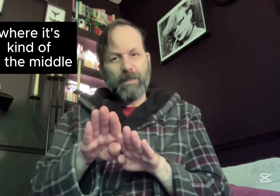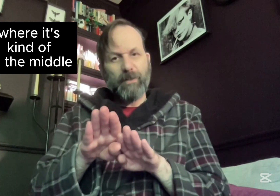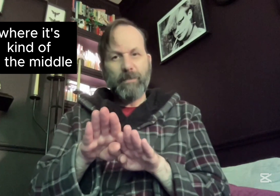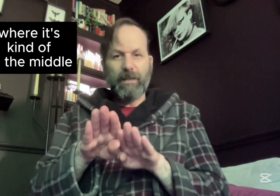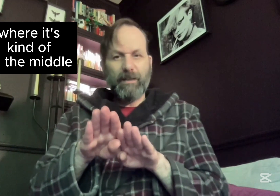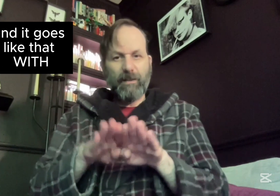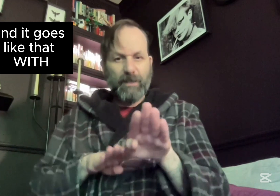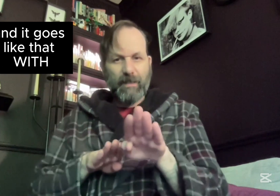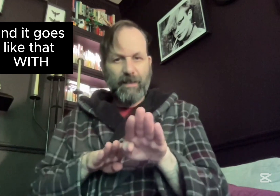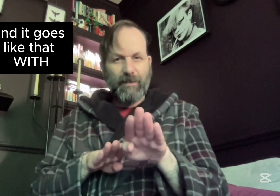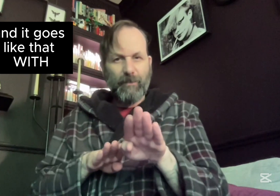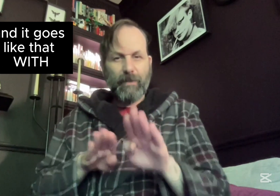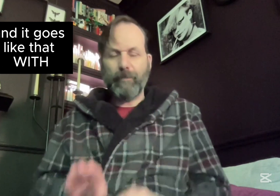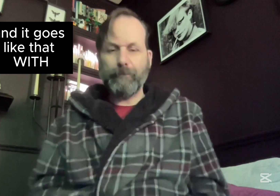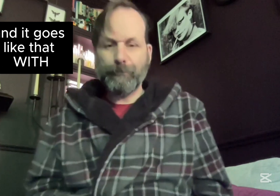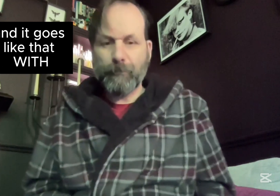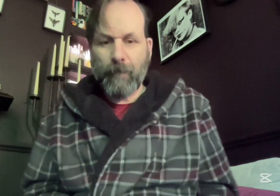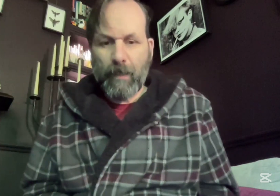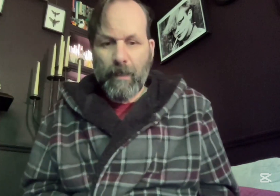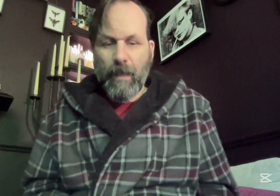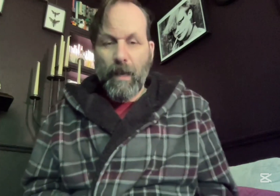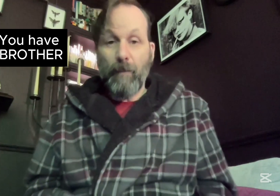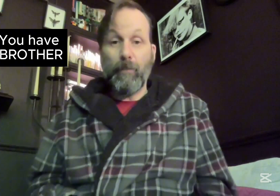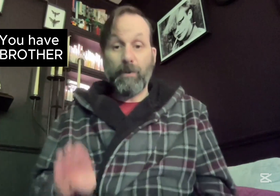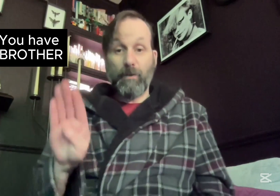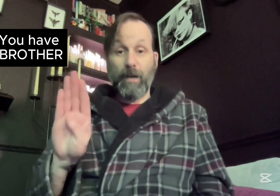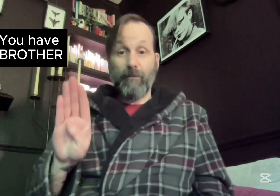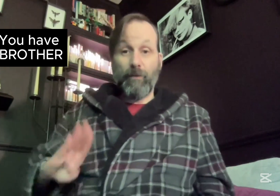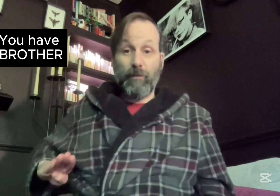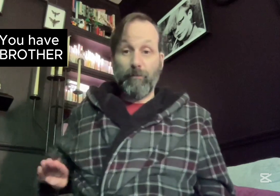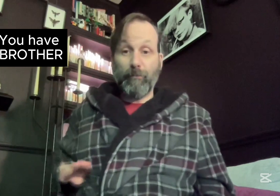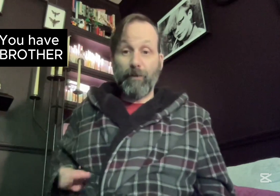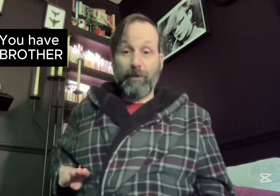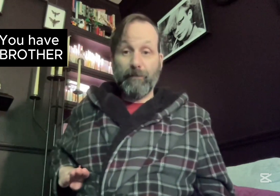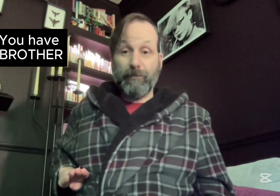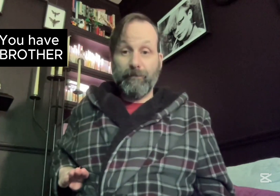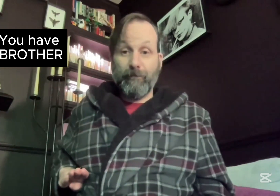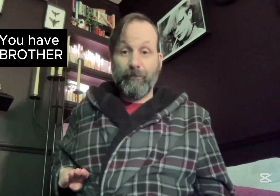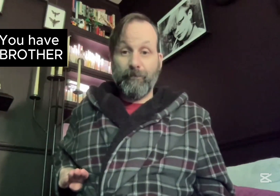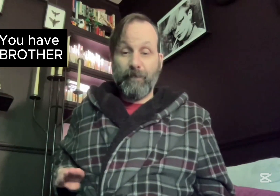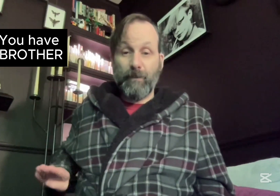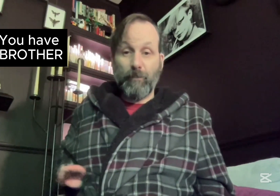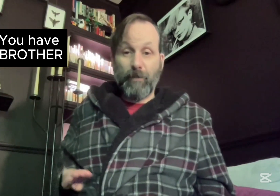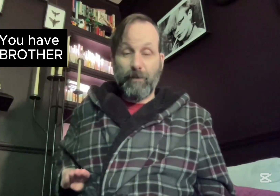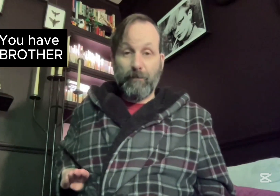of in the middle and it goes like that, with. You have brother, brother.